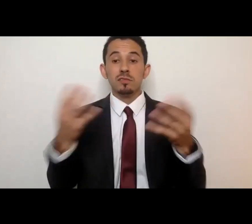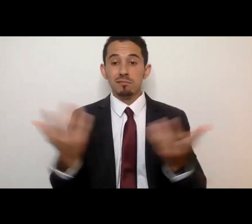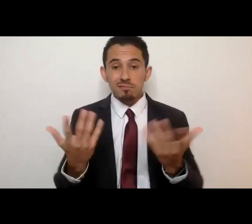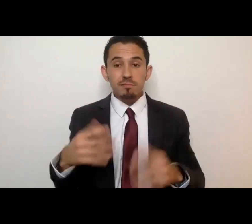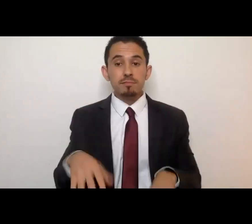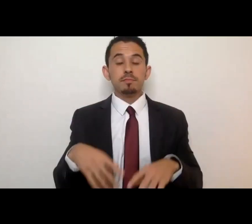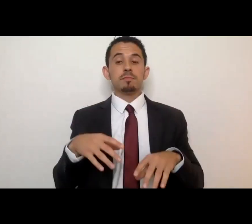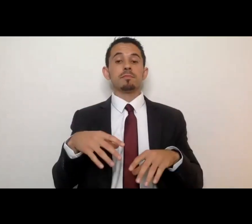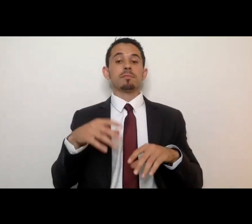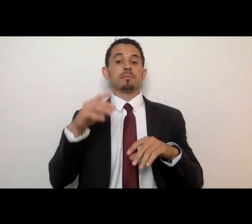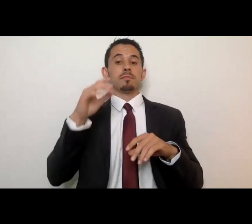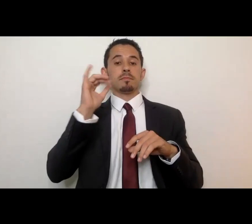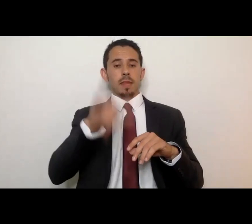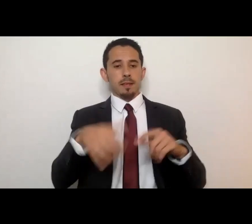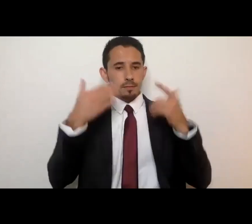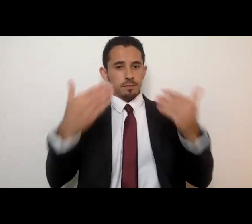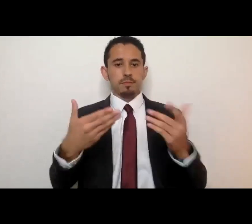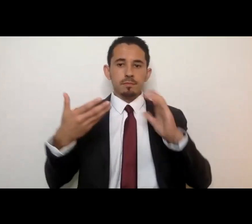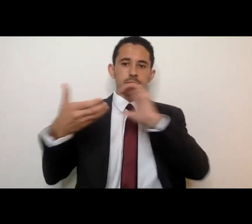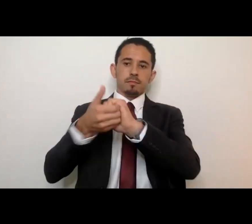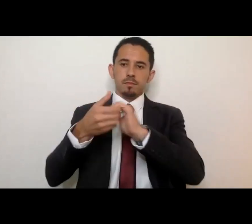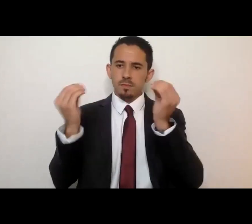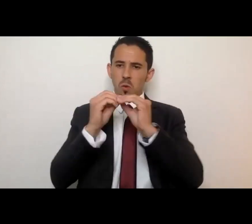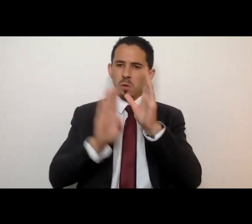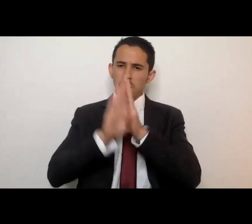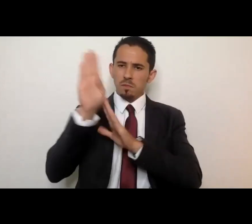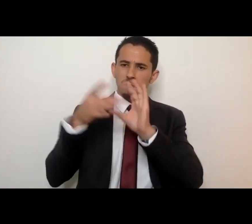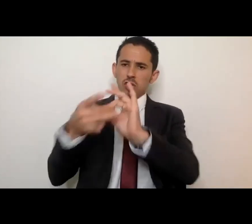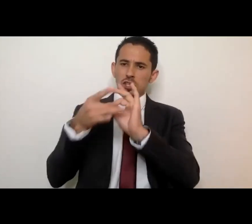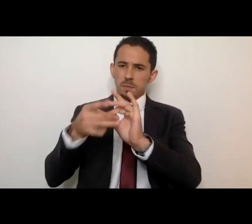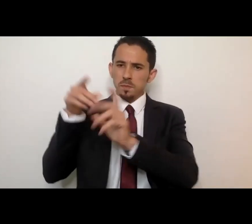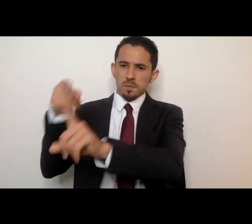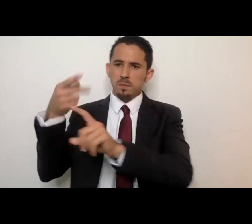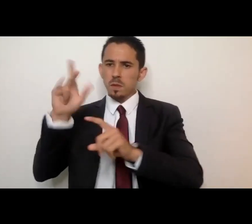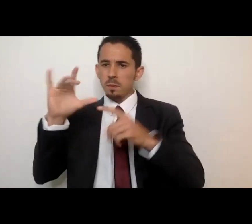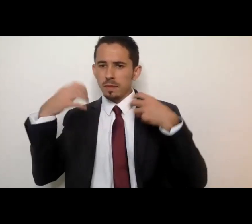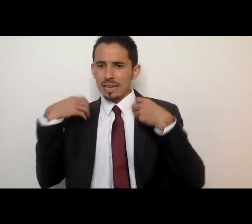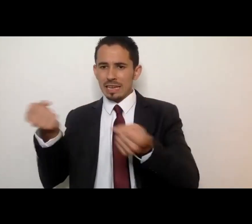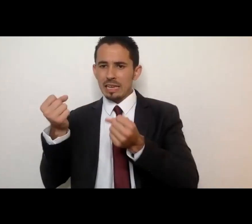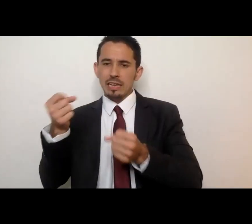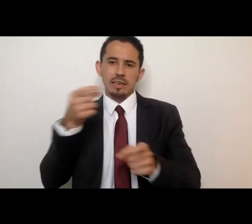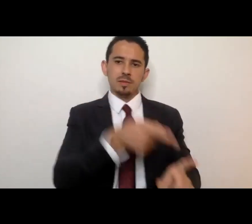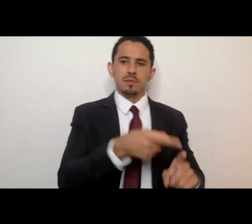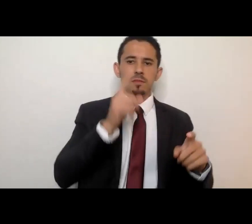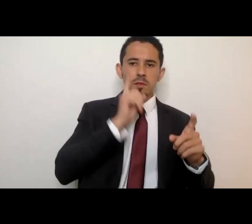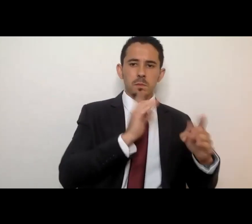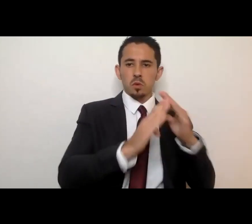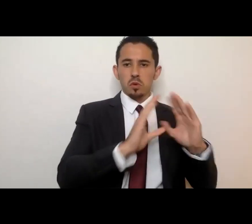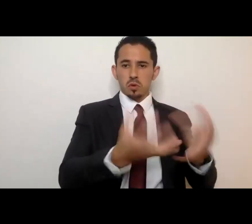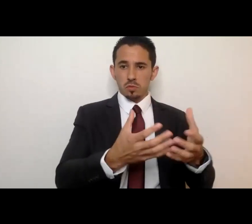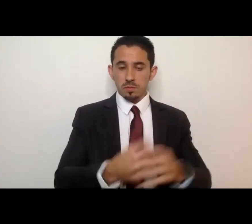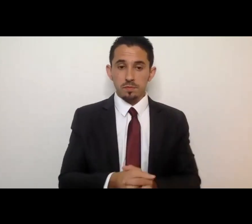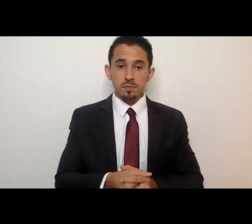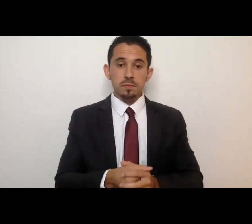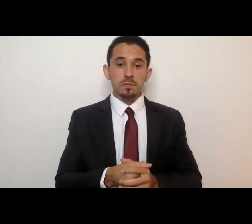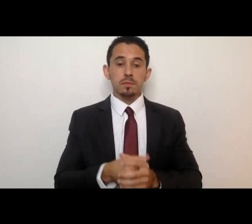interviews. Future directions for this would be partnering with the deaf community and